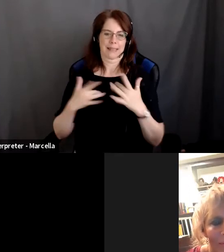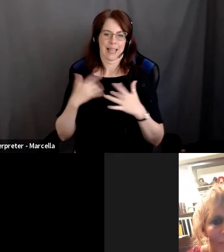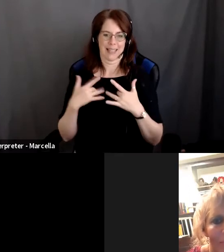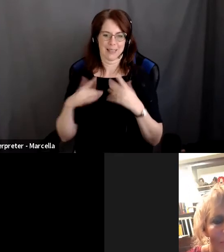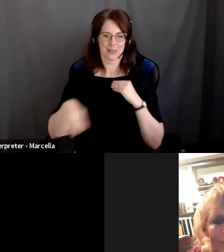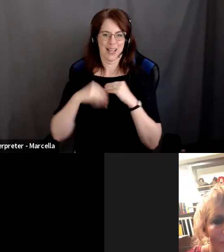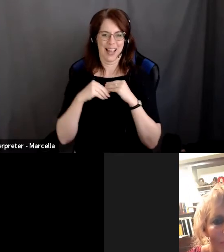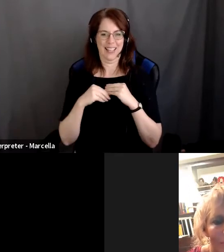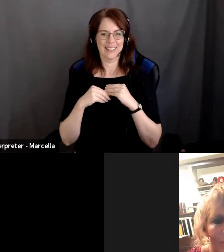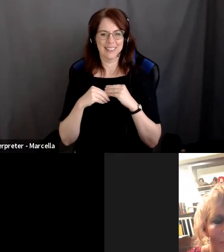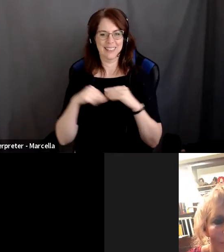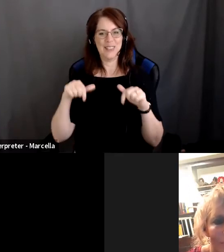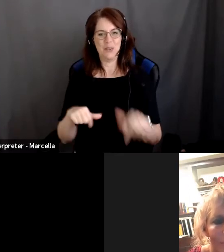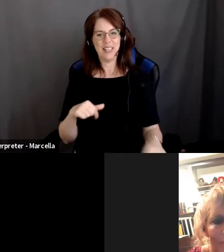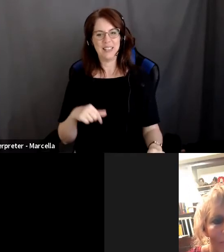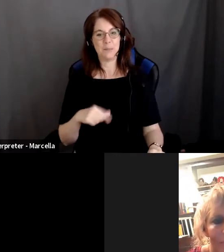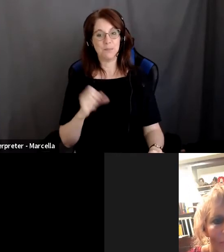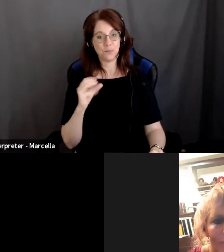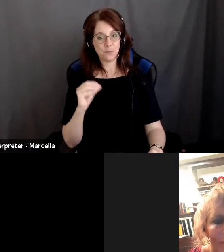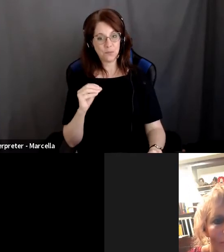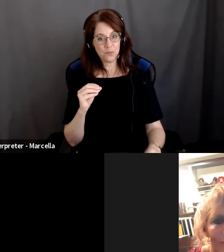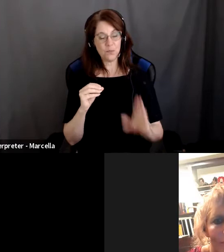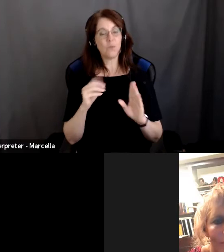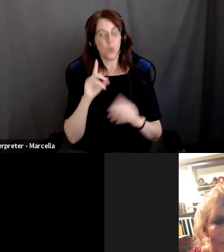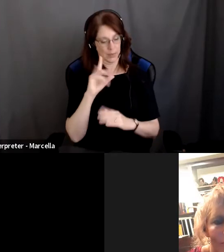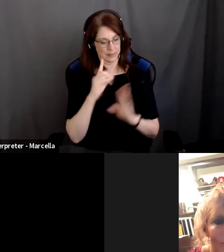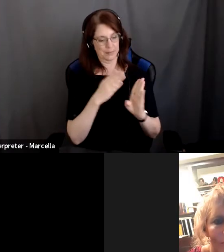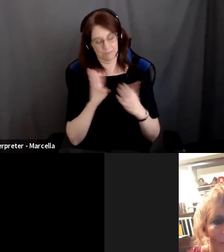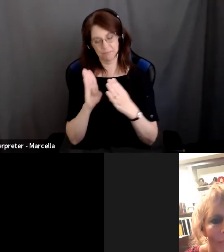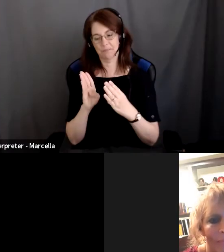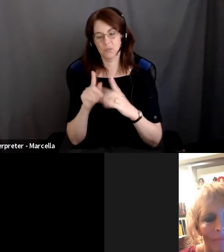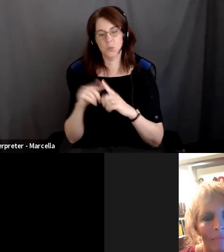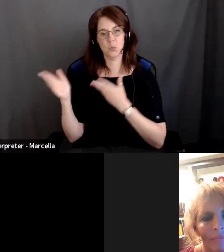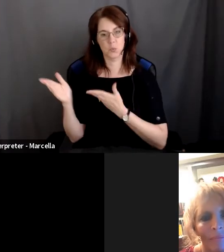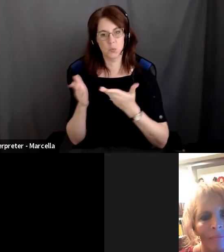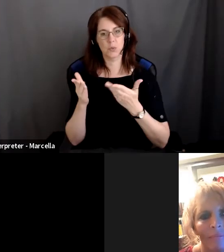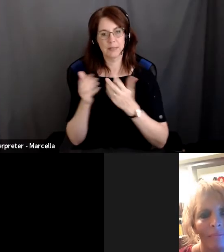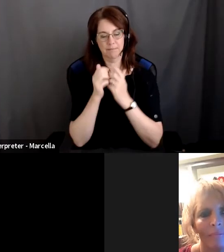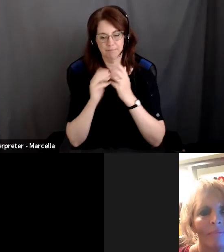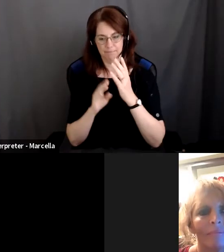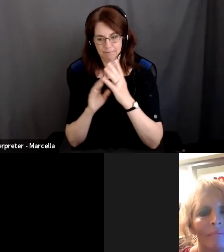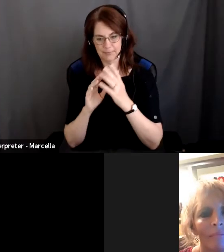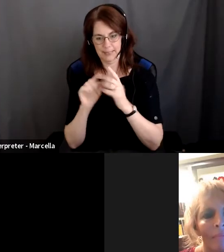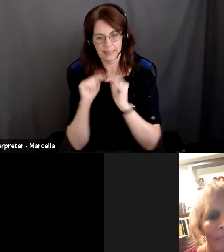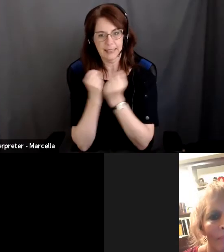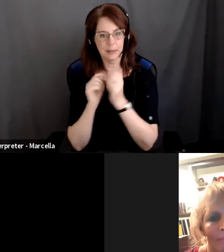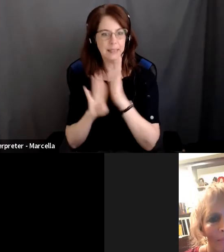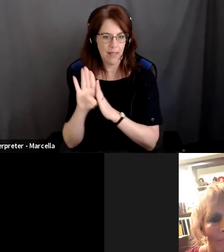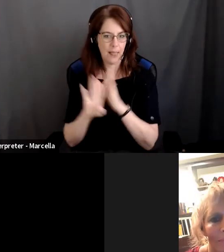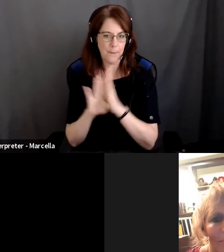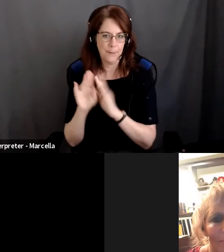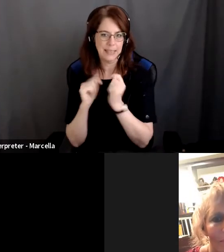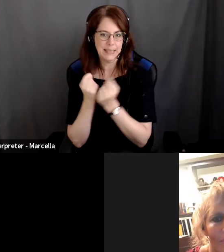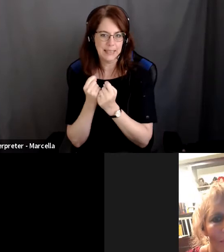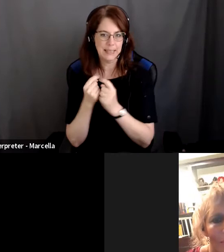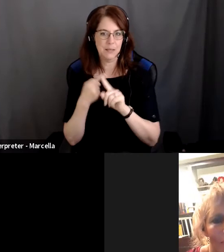add to this. And so we shifted gears to bring together a development team from